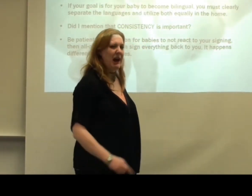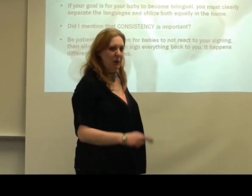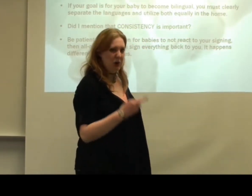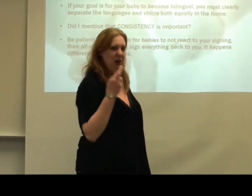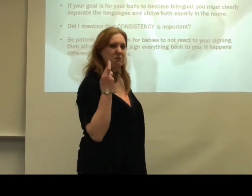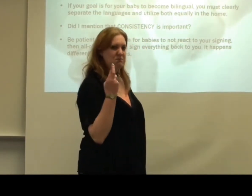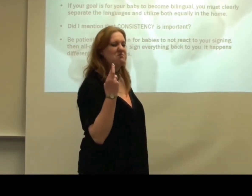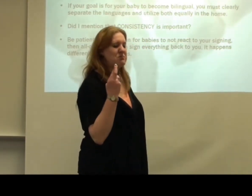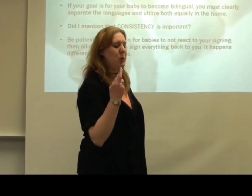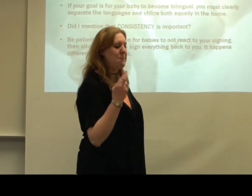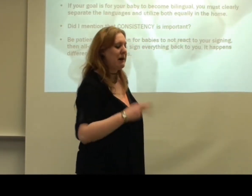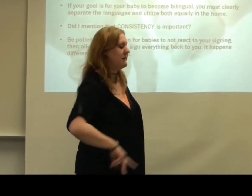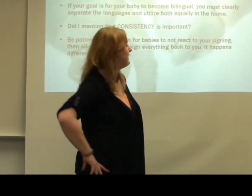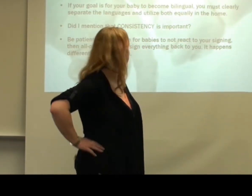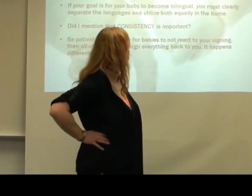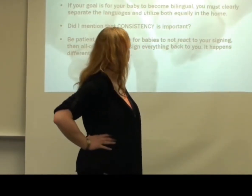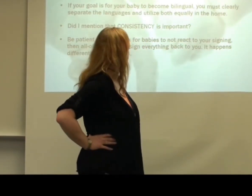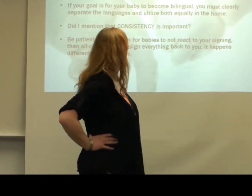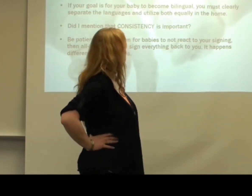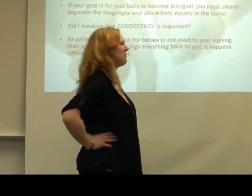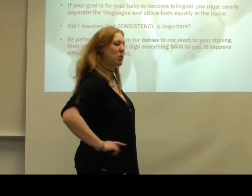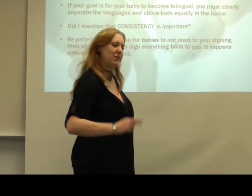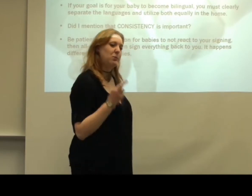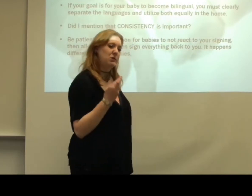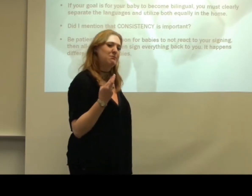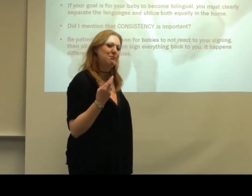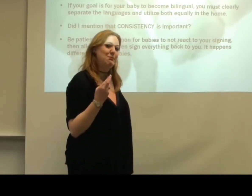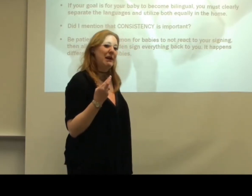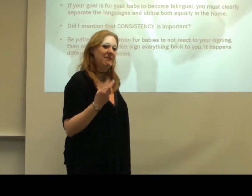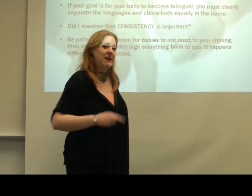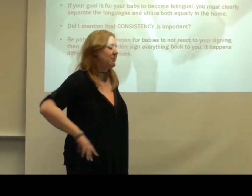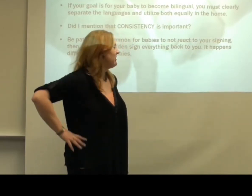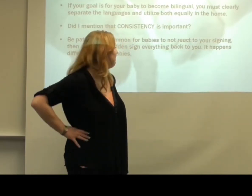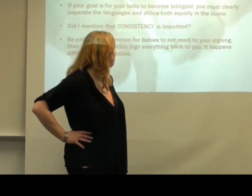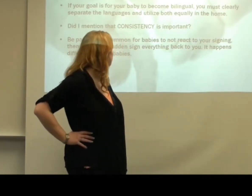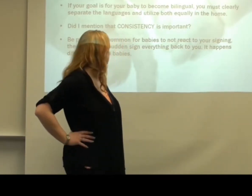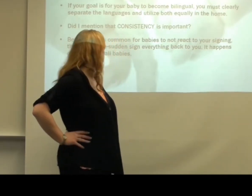I were buds. We're BFFs.